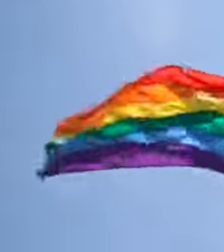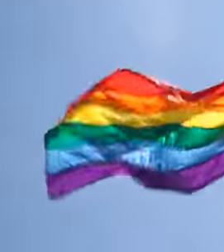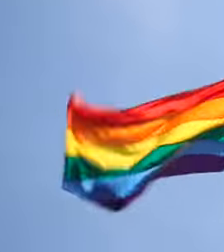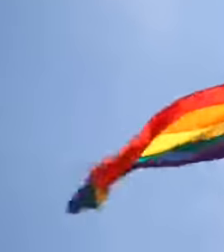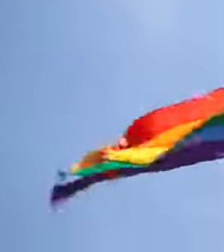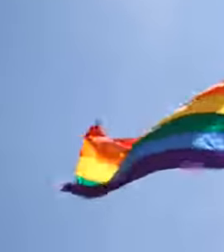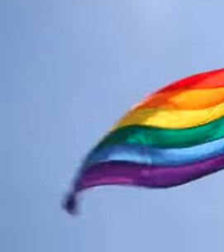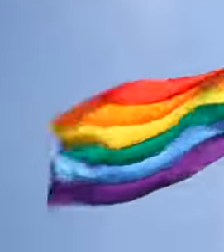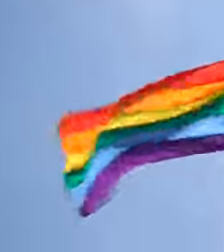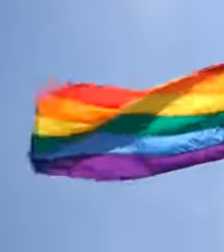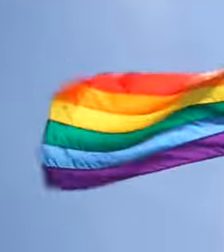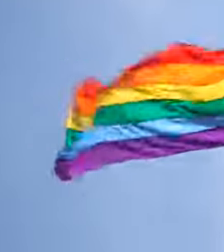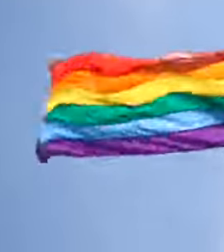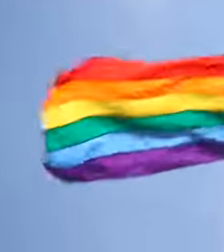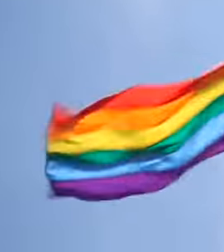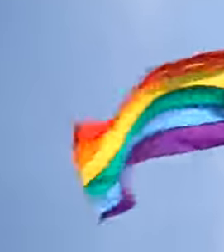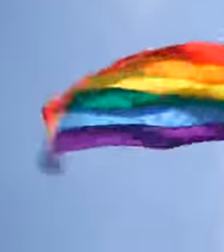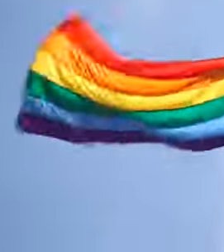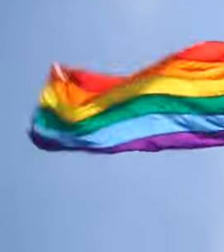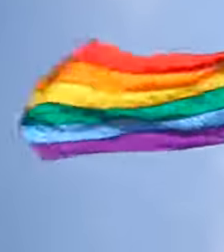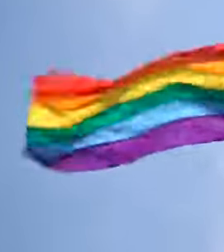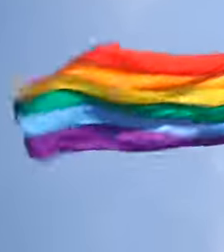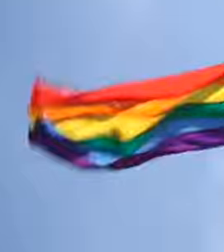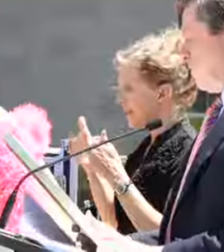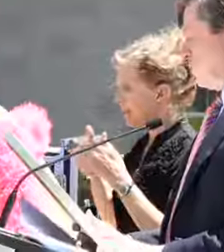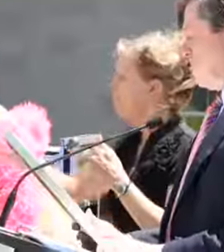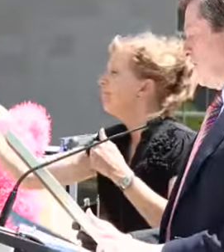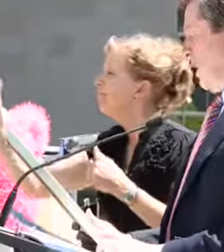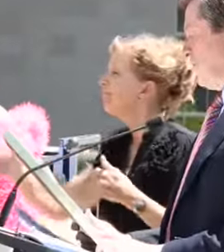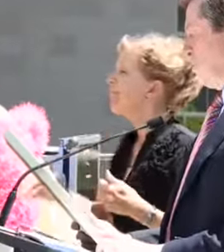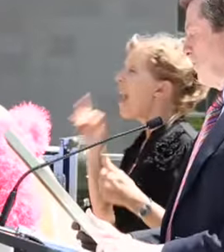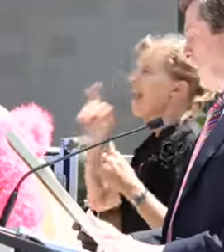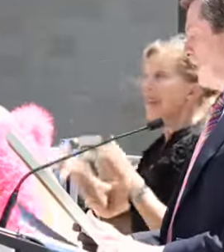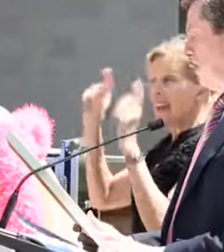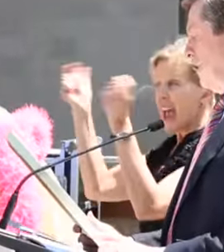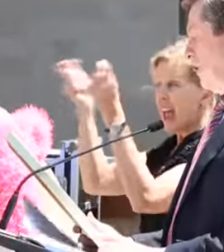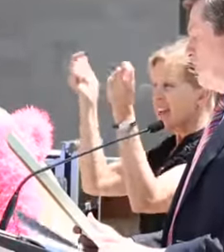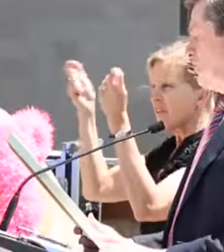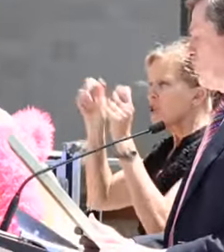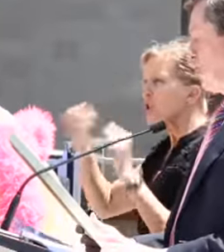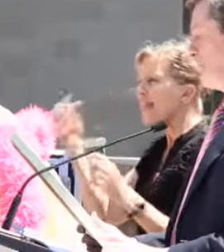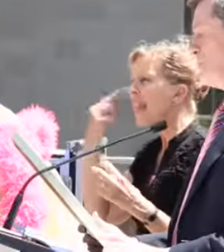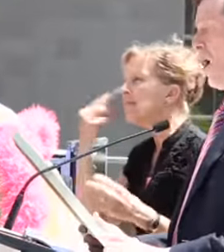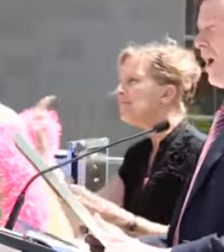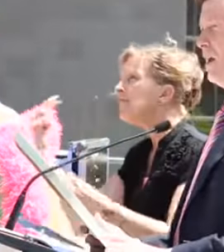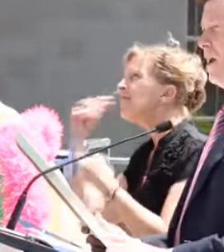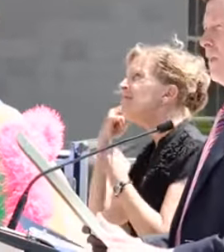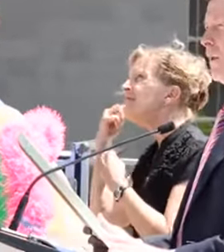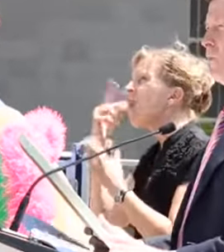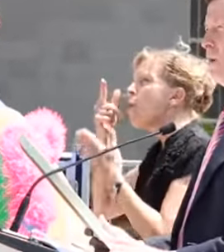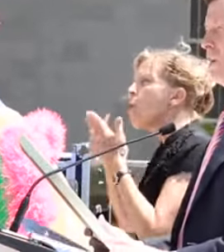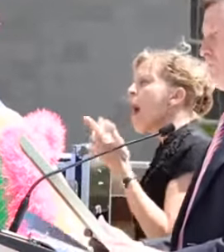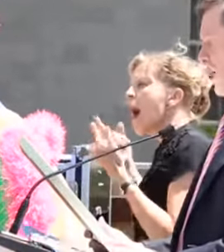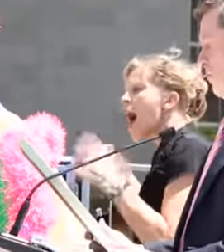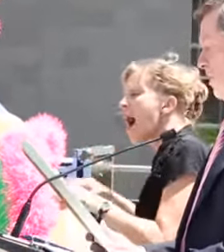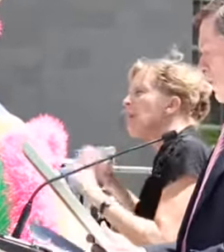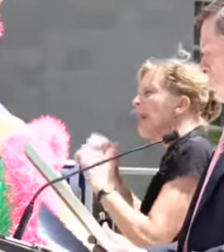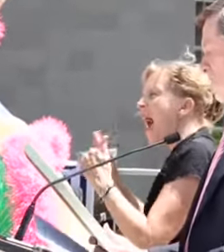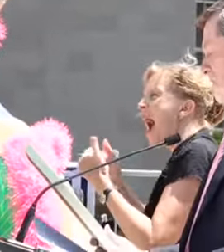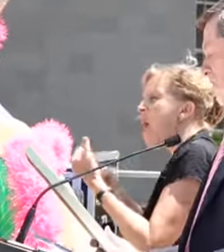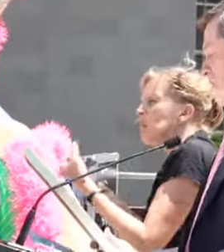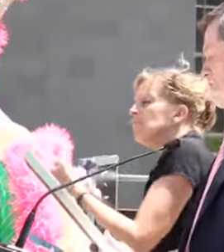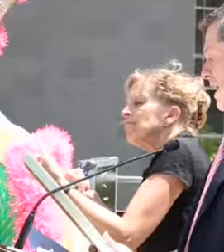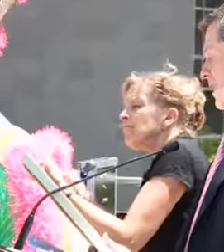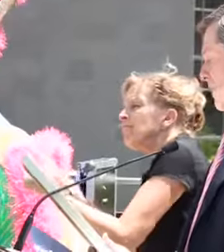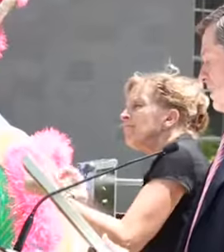the development of Pride in our city. This significant anniversary is a time to reflect on the events that shaped Pride, the community's